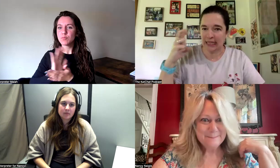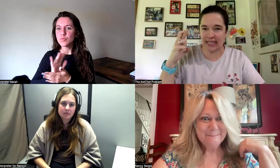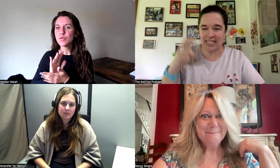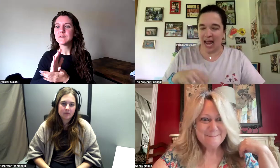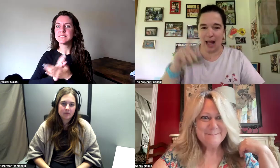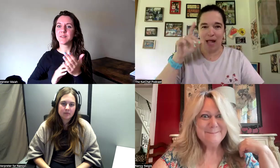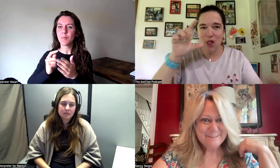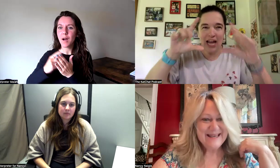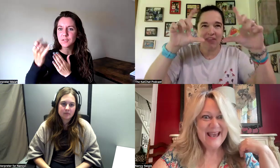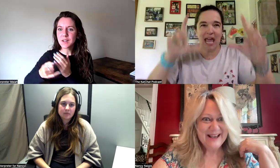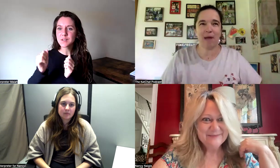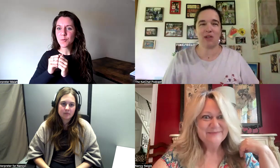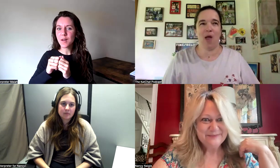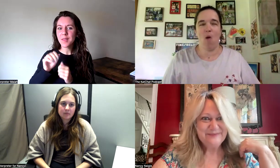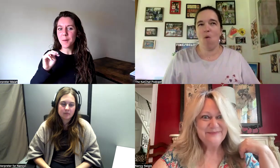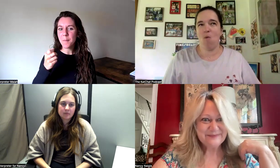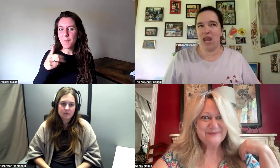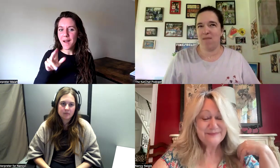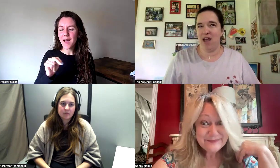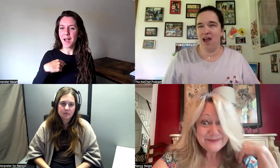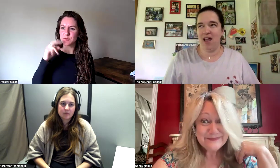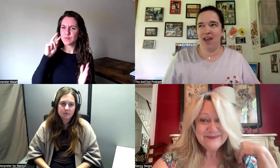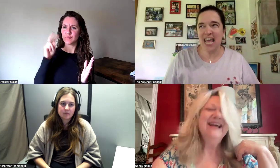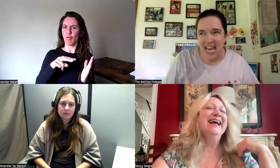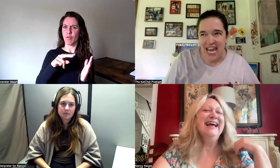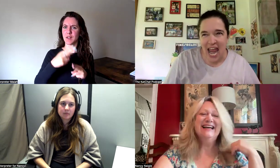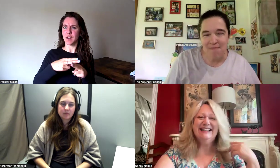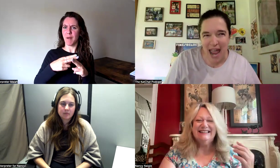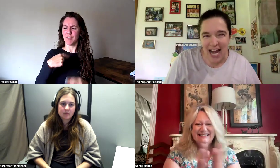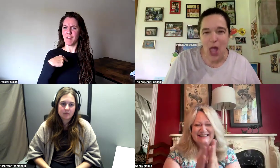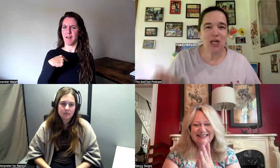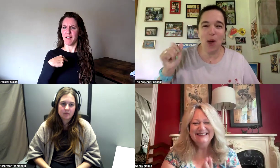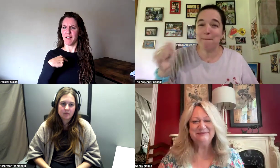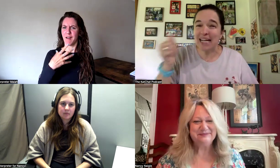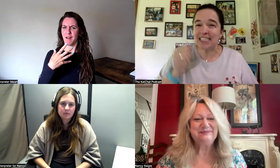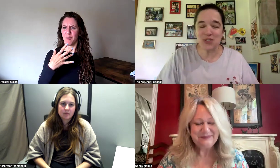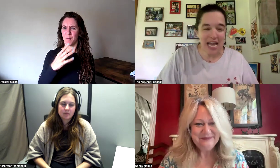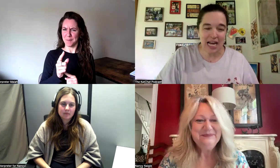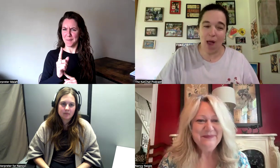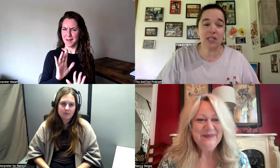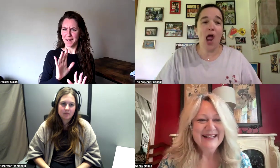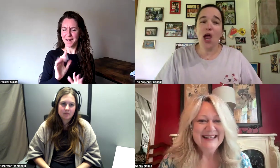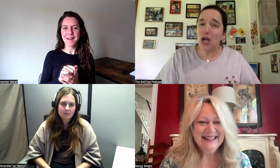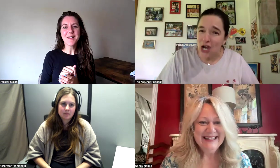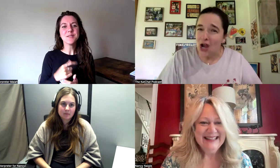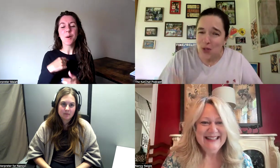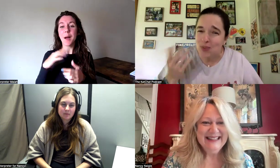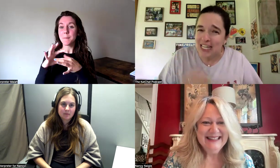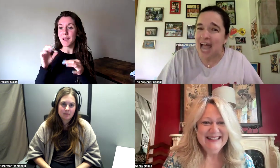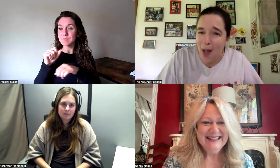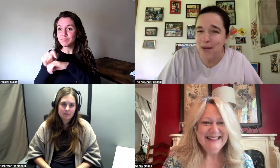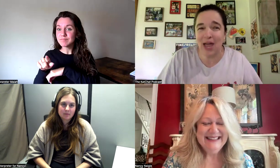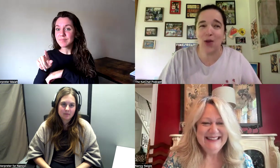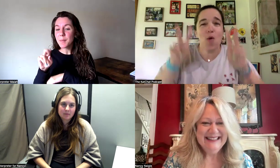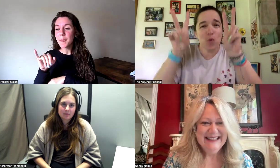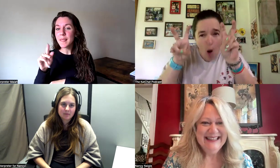like this. And I'm like looking at the name, I was like, wait a minute. Nikki and Megan. So I messaged Nikki, I was like, girl, you